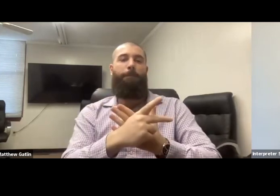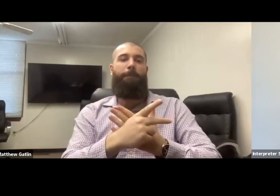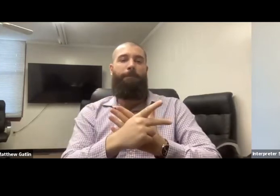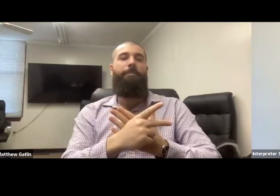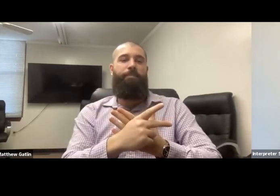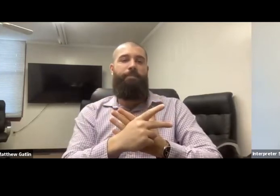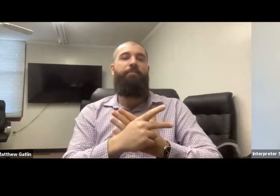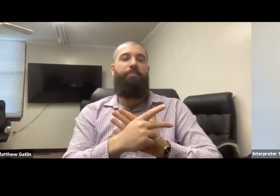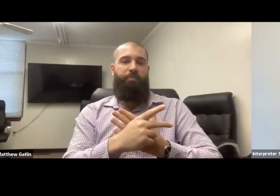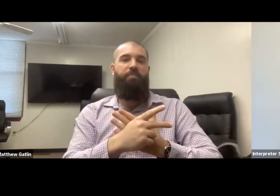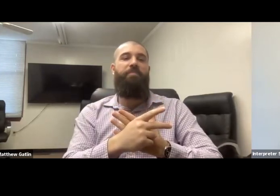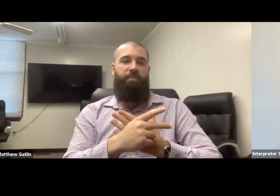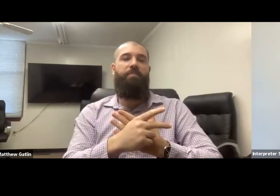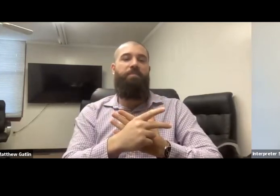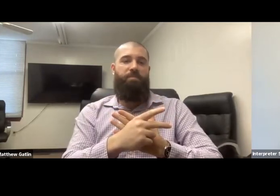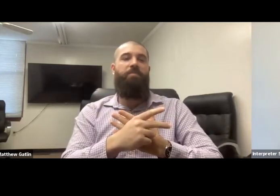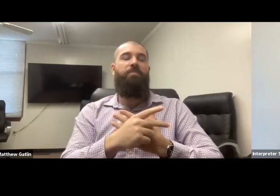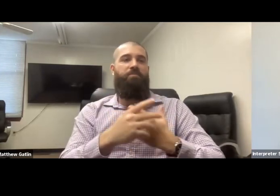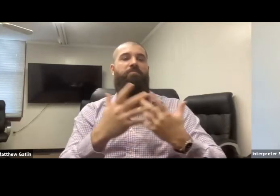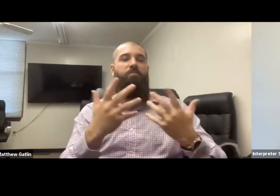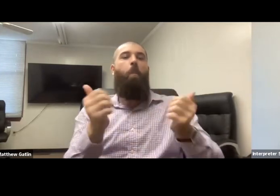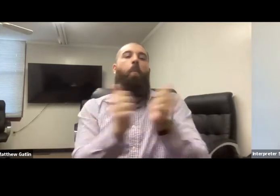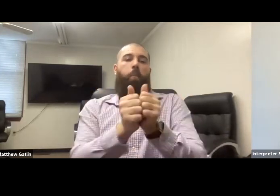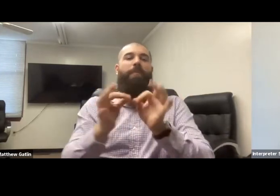And so the teacher said that I needed to be in a deaf program